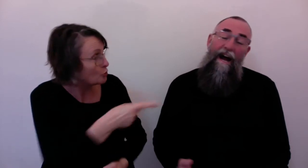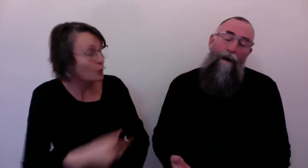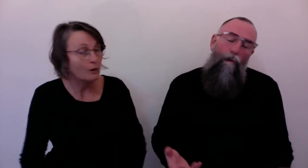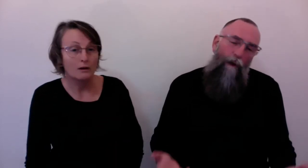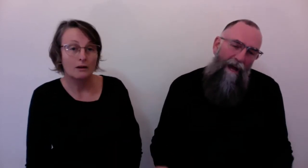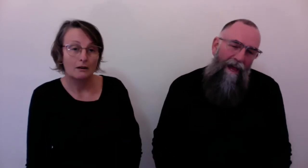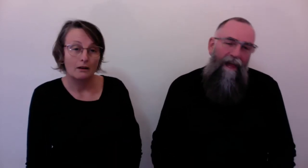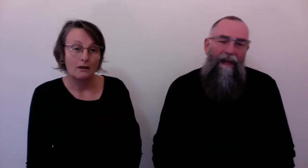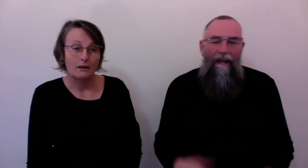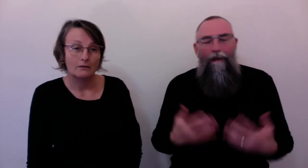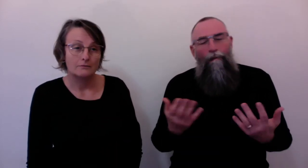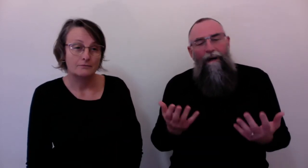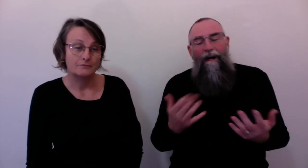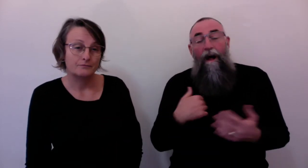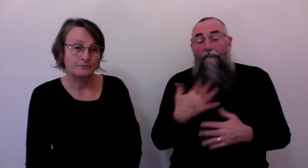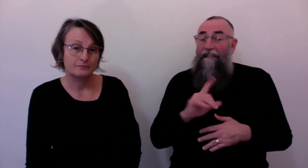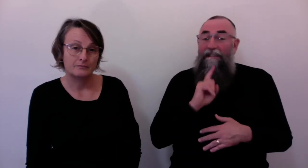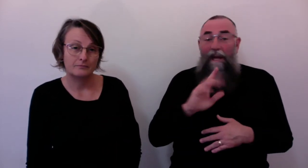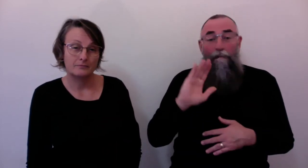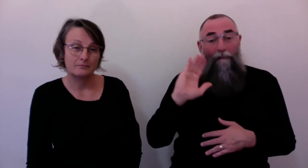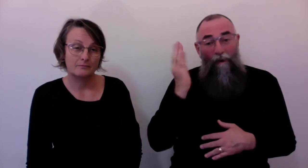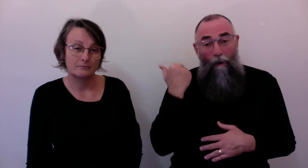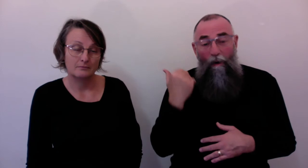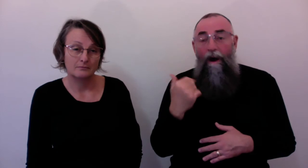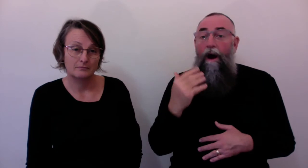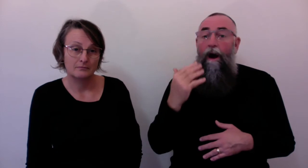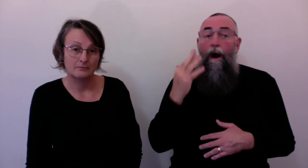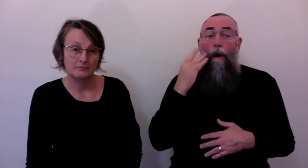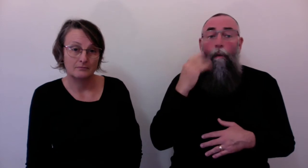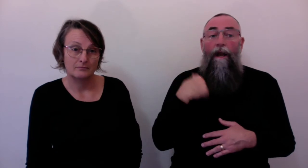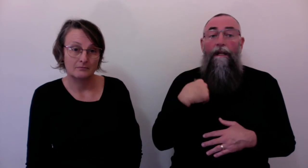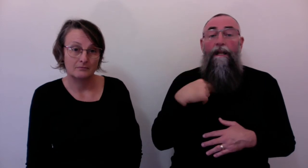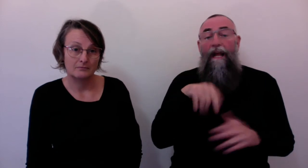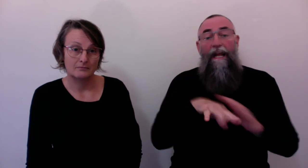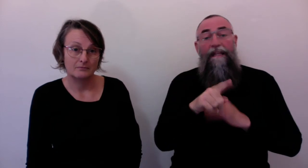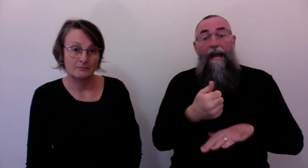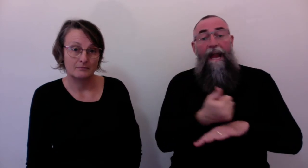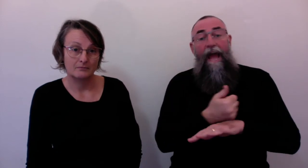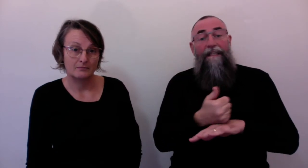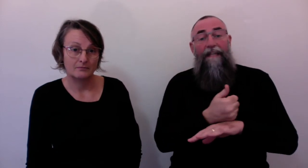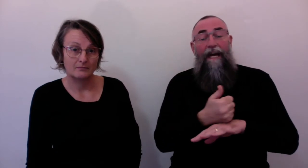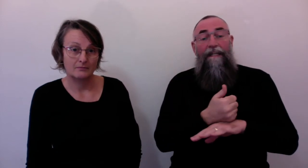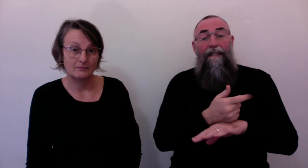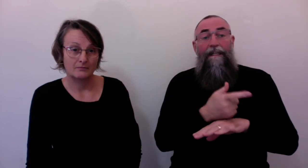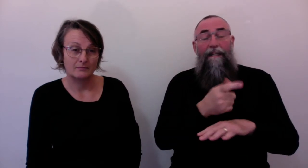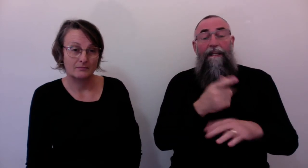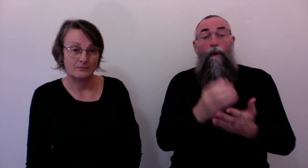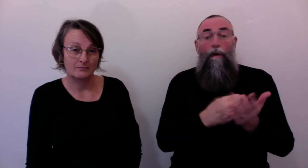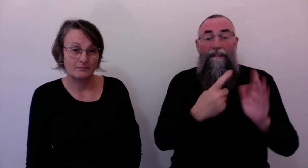Well, like I said before, when I got kicked out of that school, that teacher did send me to a careers coordinator,